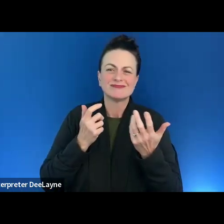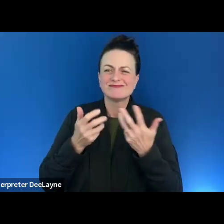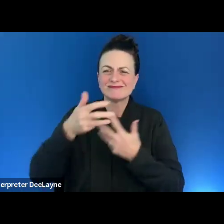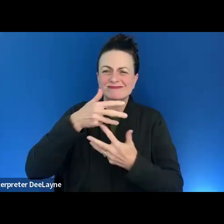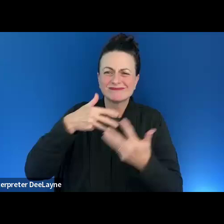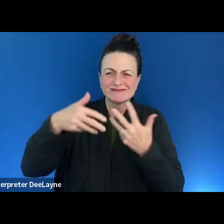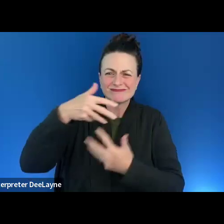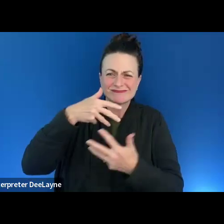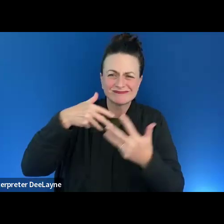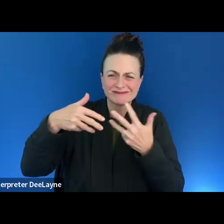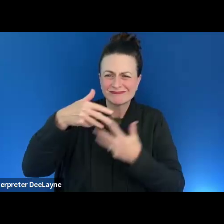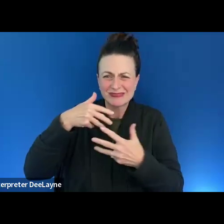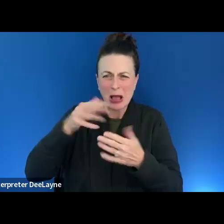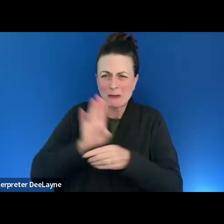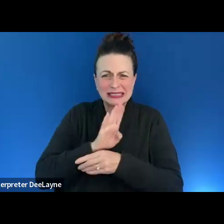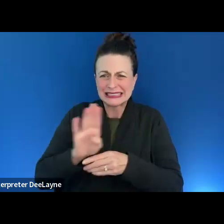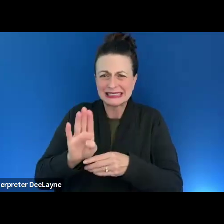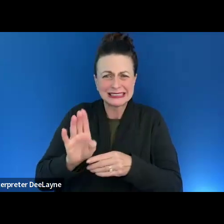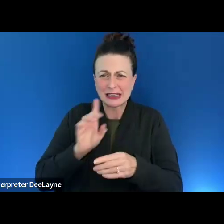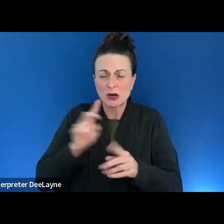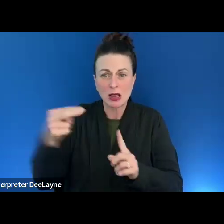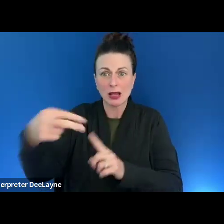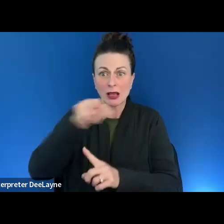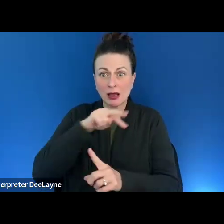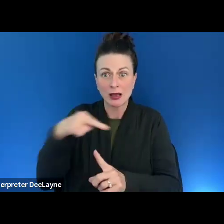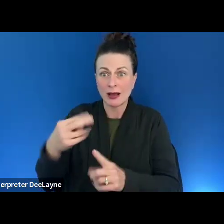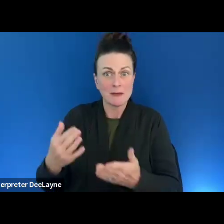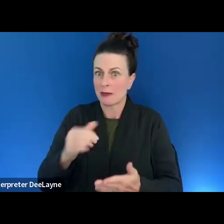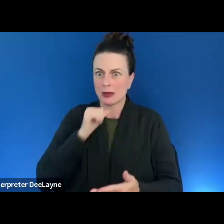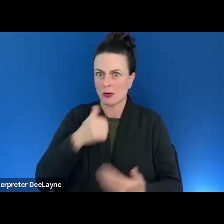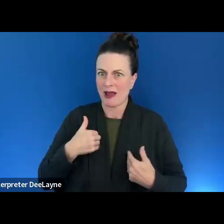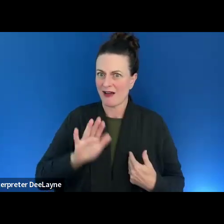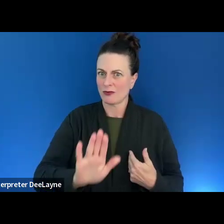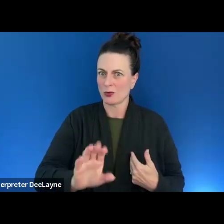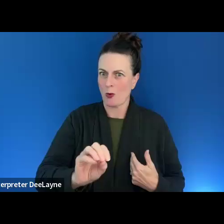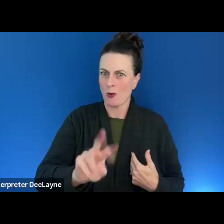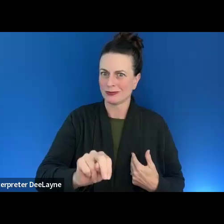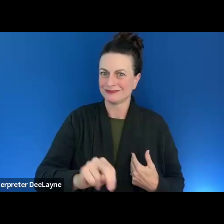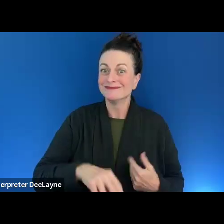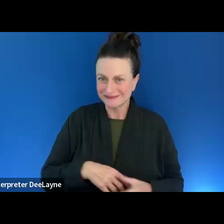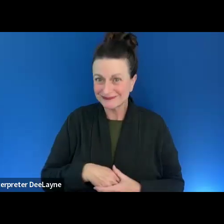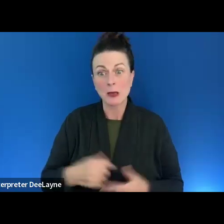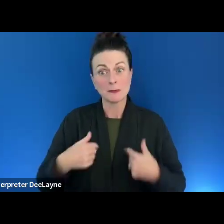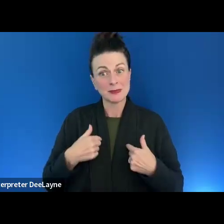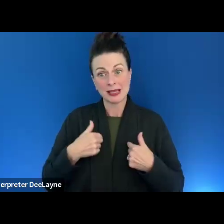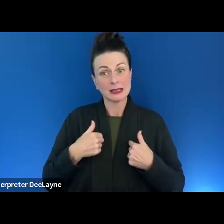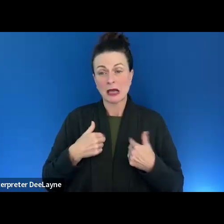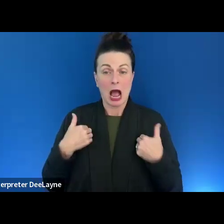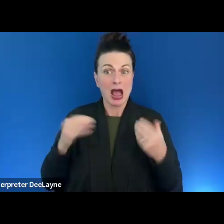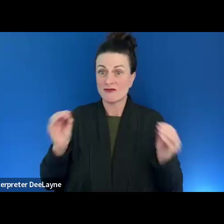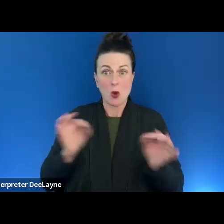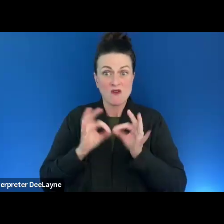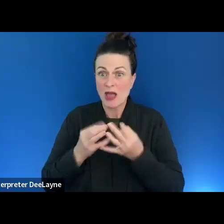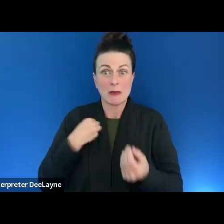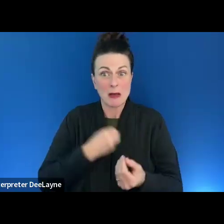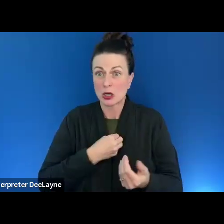the inner operations of business and get perspectives that otherwise you may not have. So for me, for example, since I don't have family